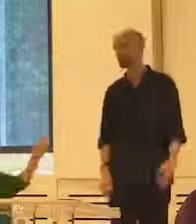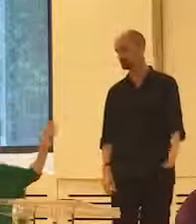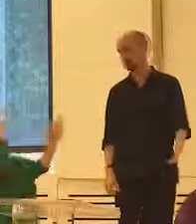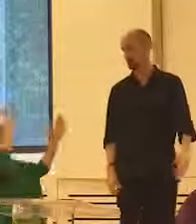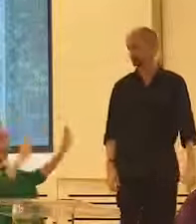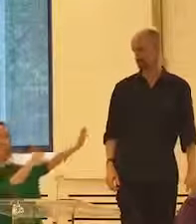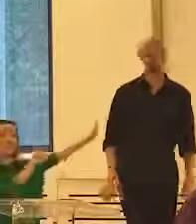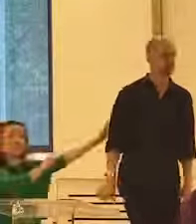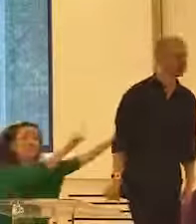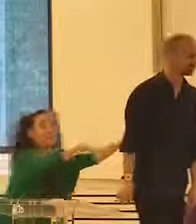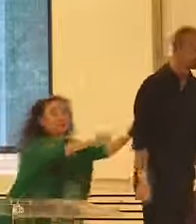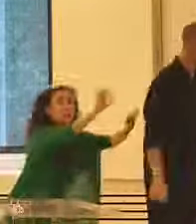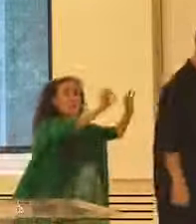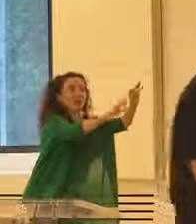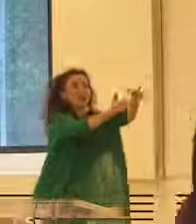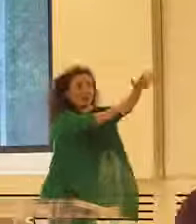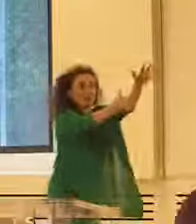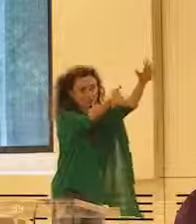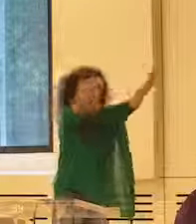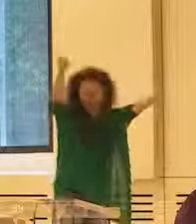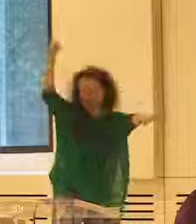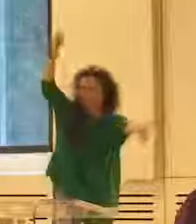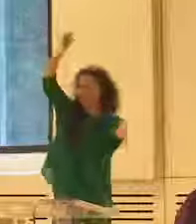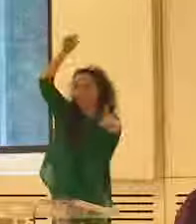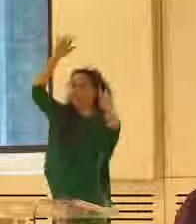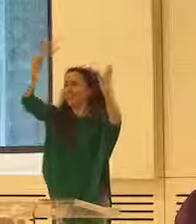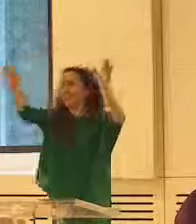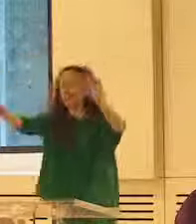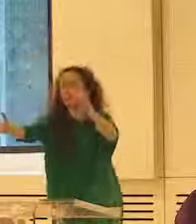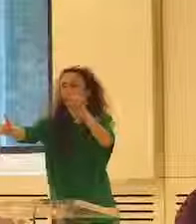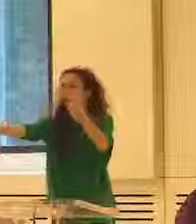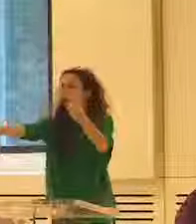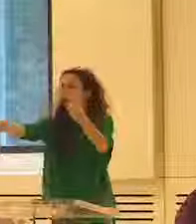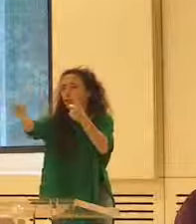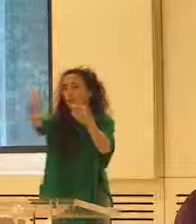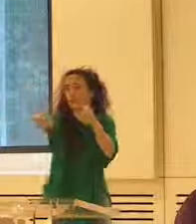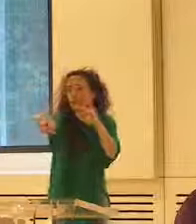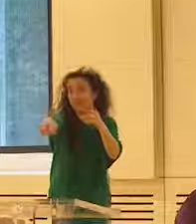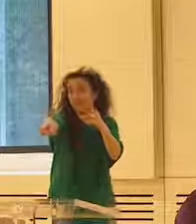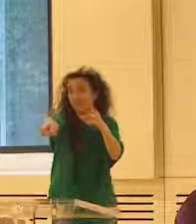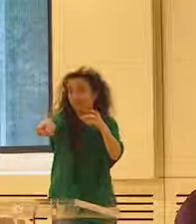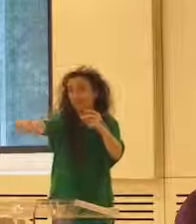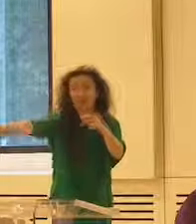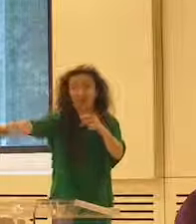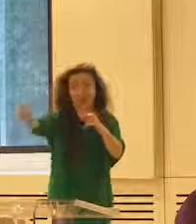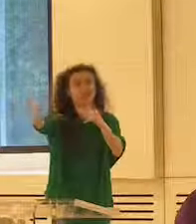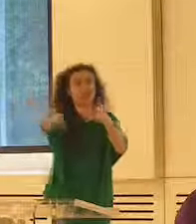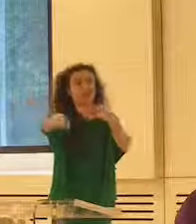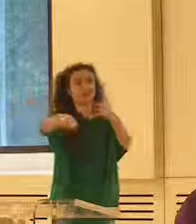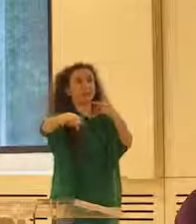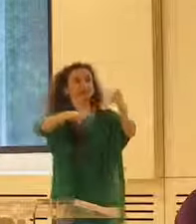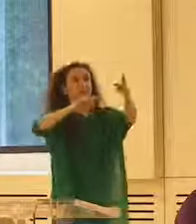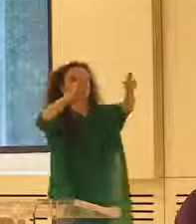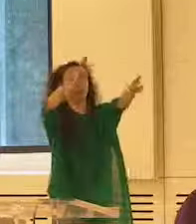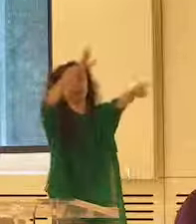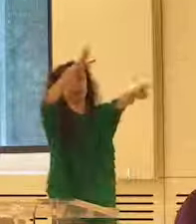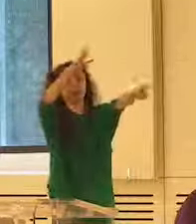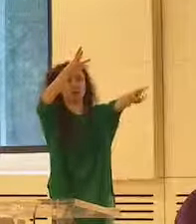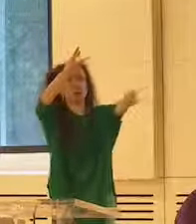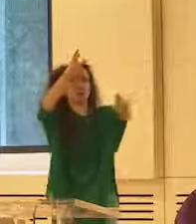for being signed with interpreters. All right, thank you for your question, thank you for the answer. We have very short time for very few questions